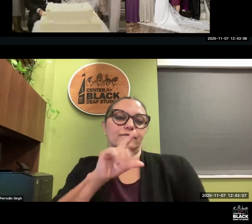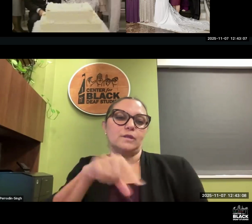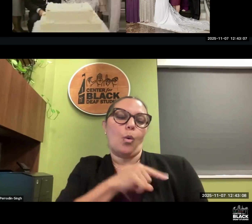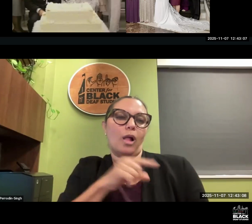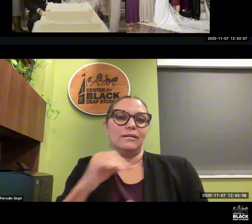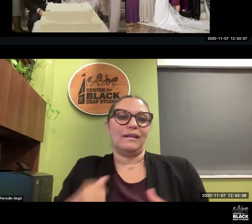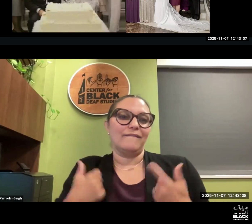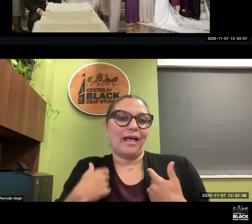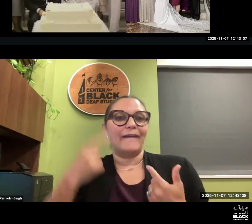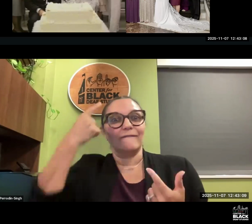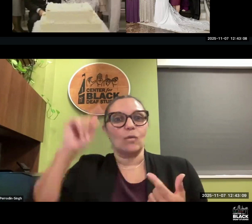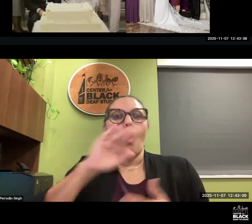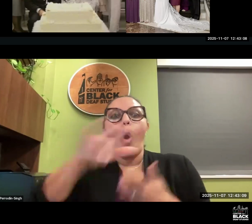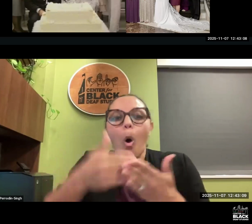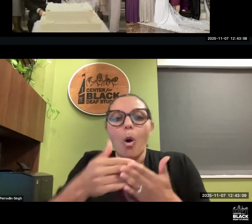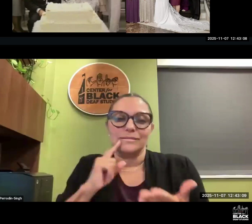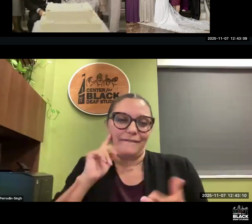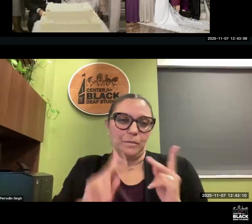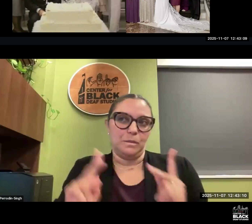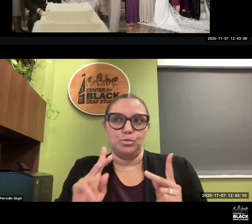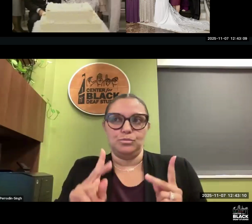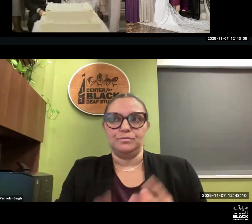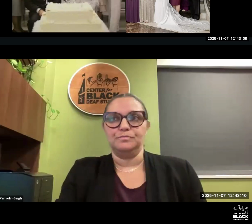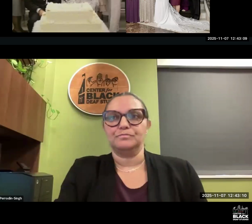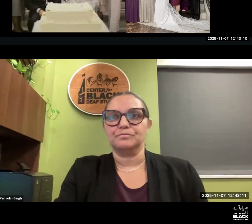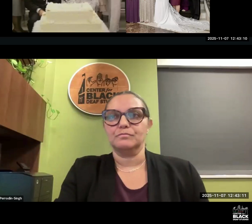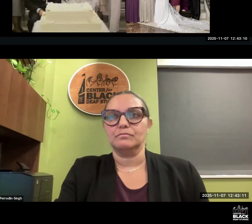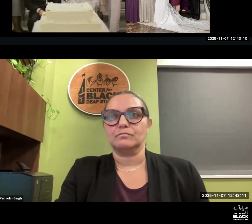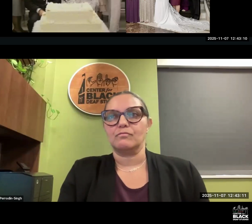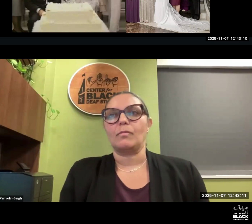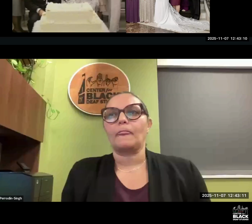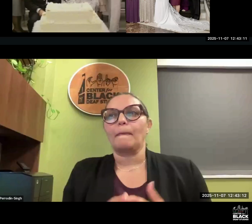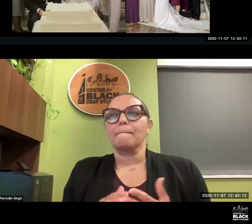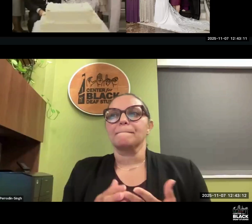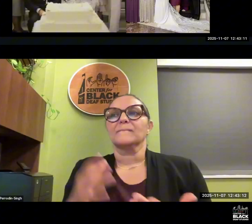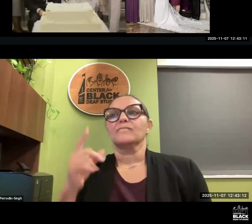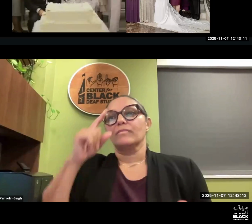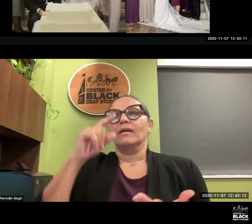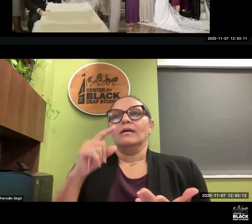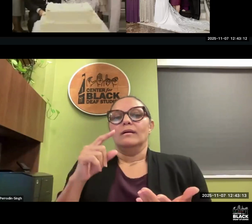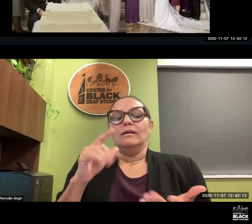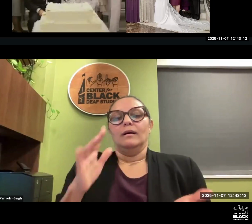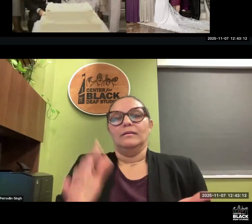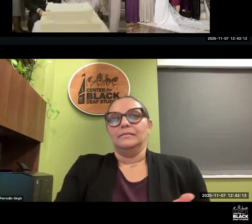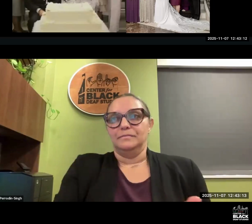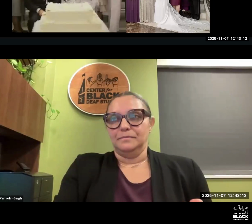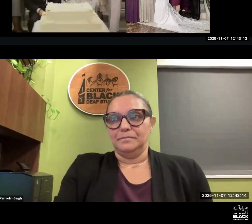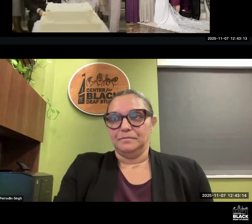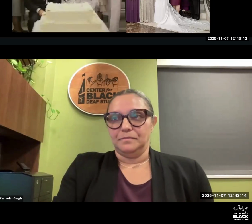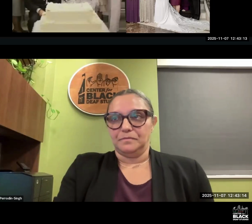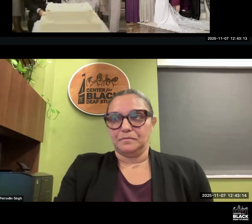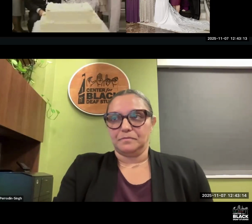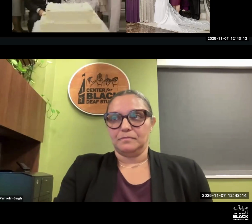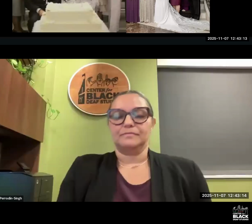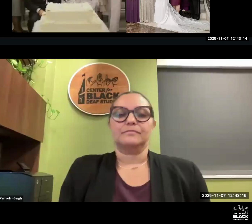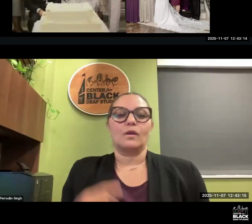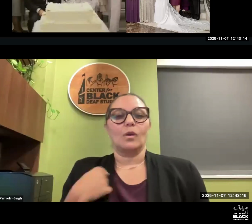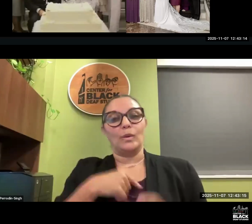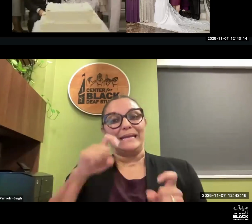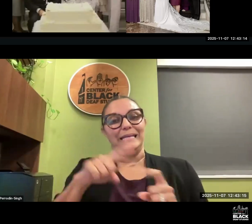part of data. I hope having this data, will continue to enrich Black